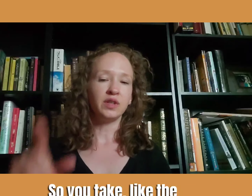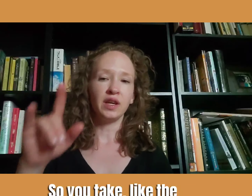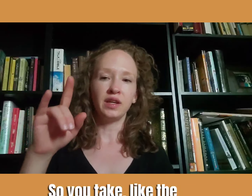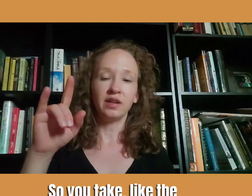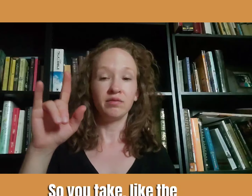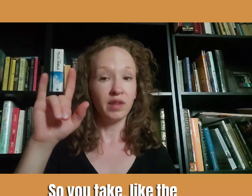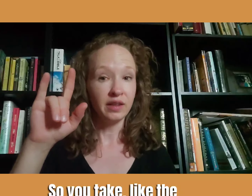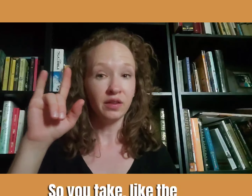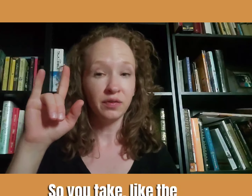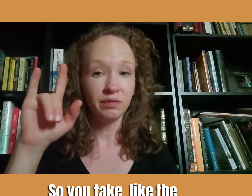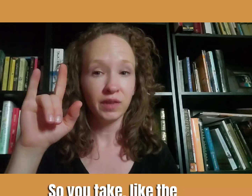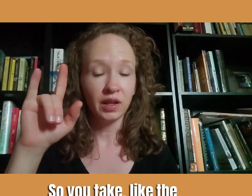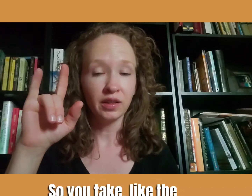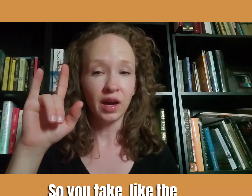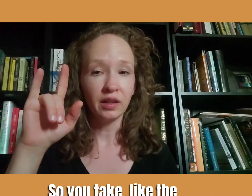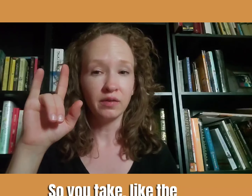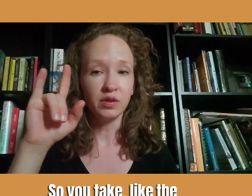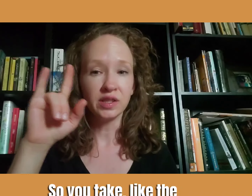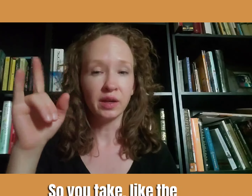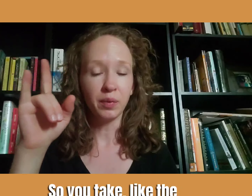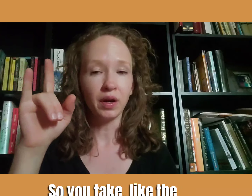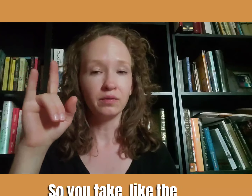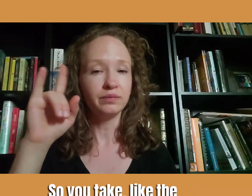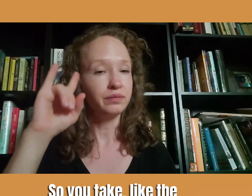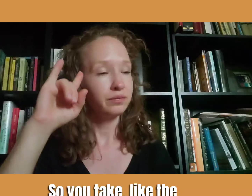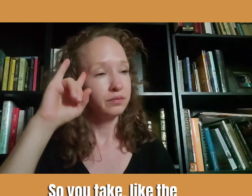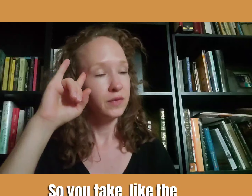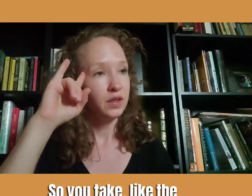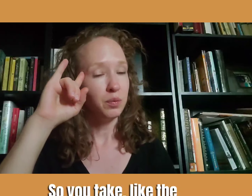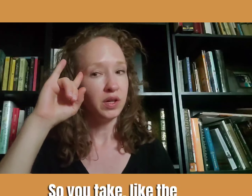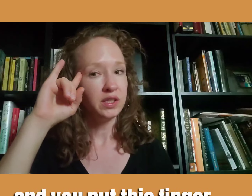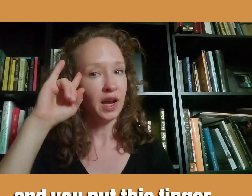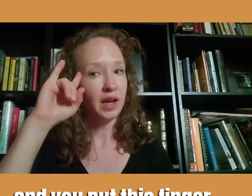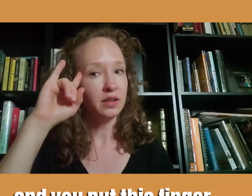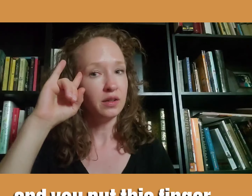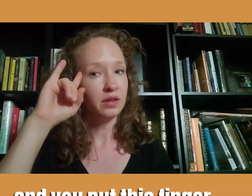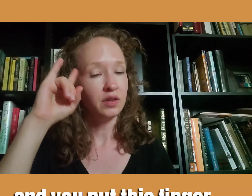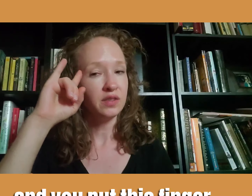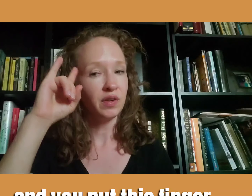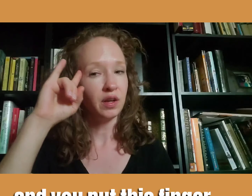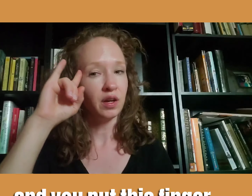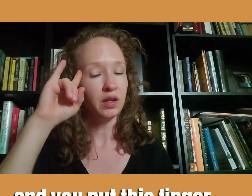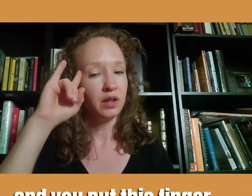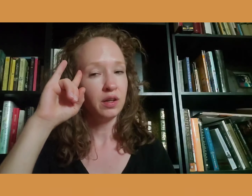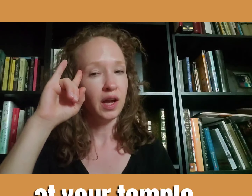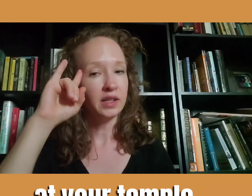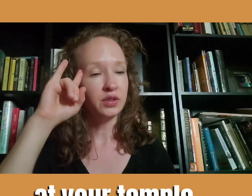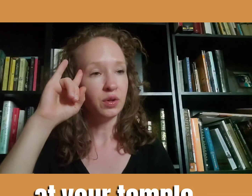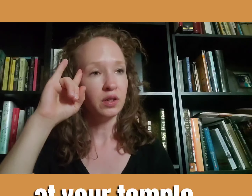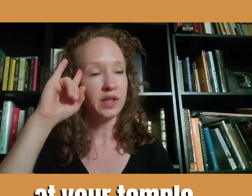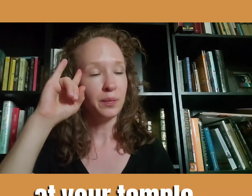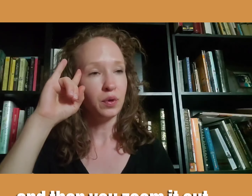take like the like that I love you the second part you put it at this finger at your temple